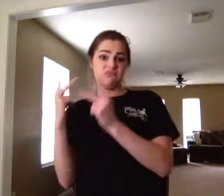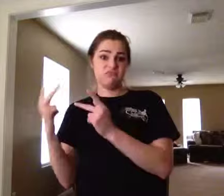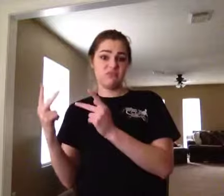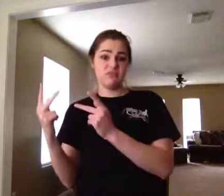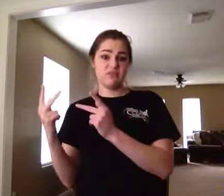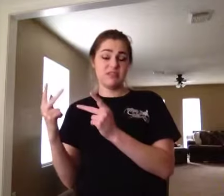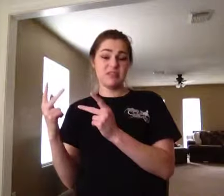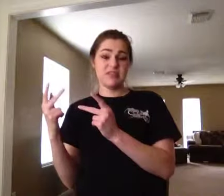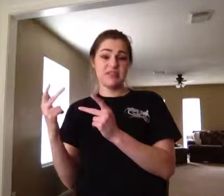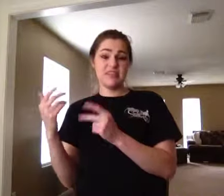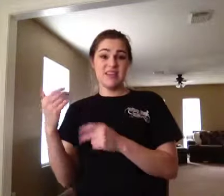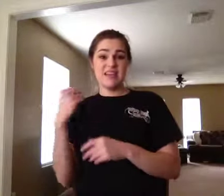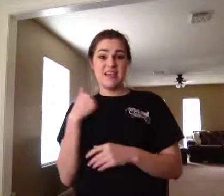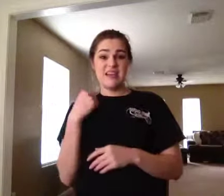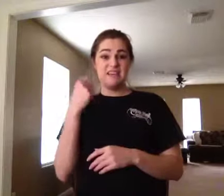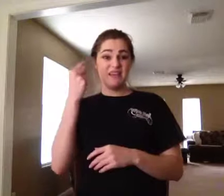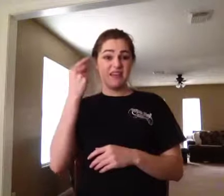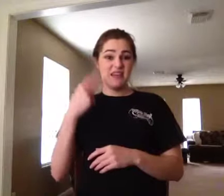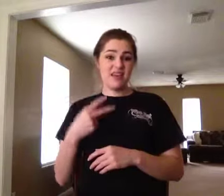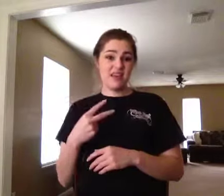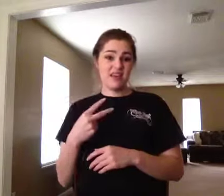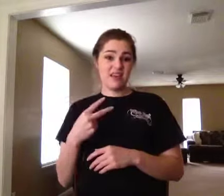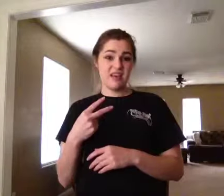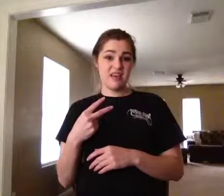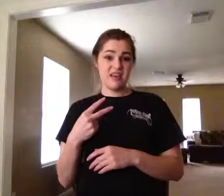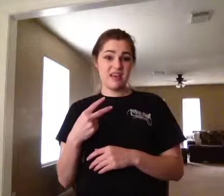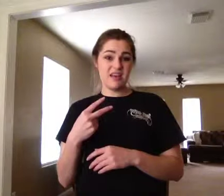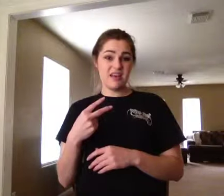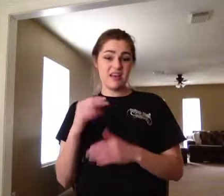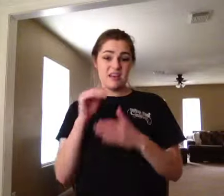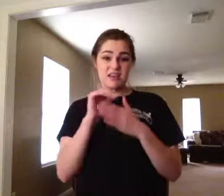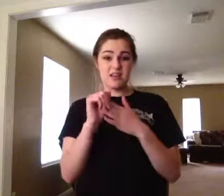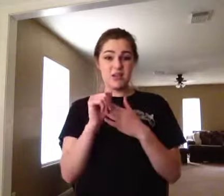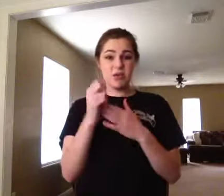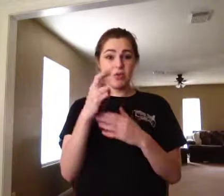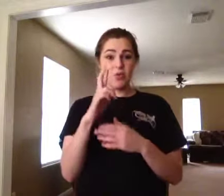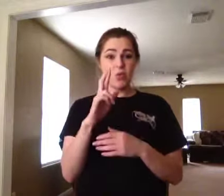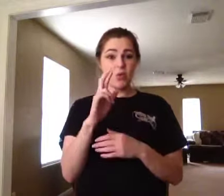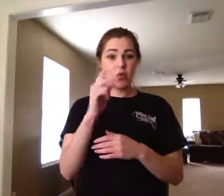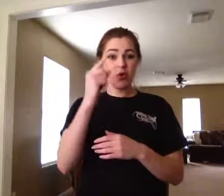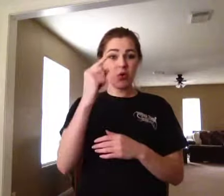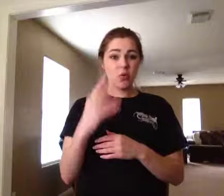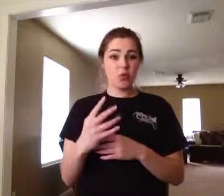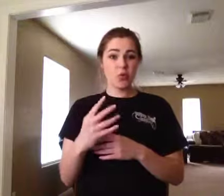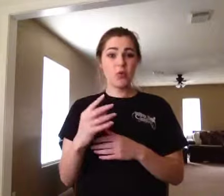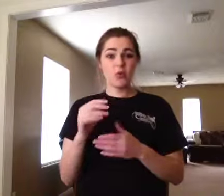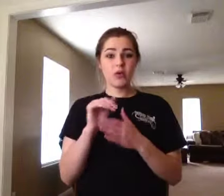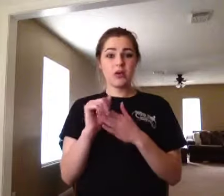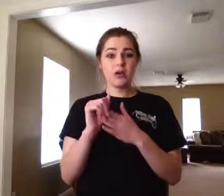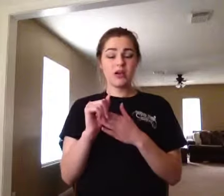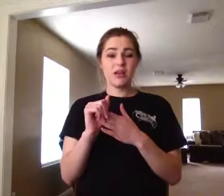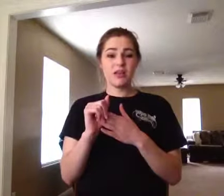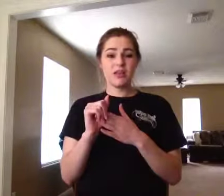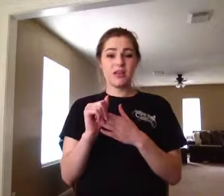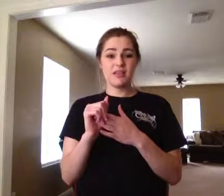a half a dollar or a quarter of a dollar. They're parts, they're smaller parts of a whole.